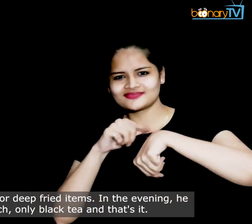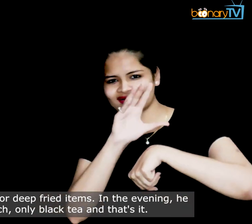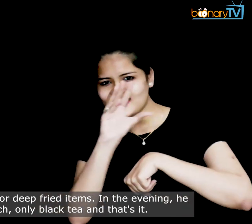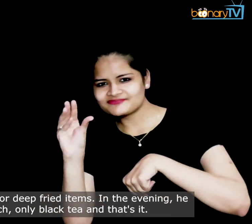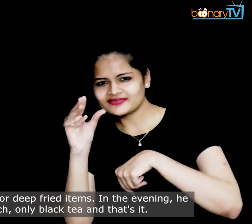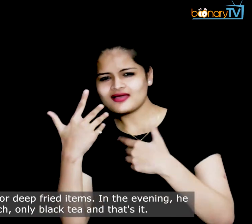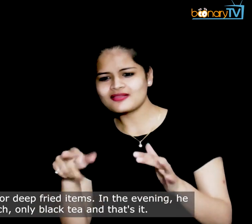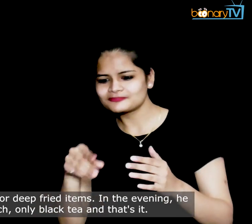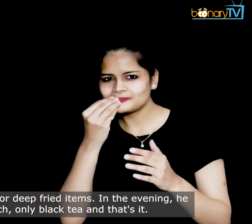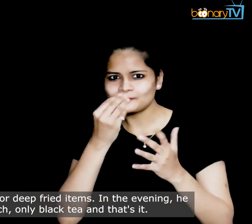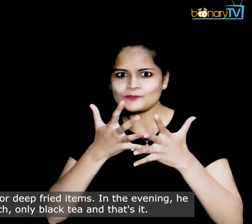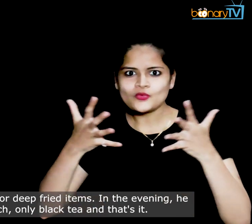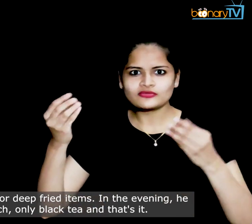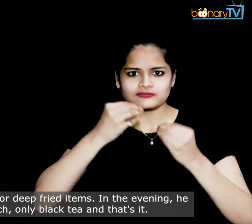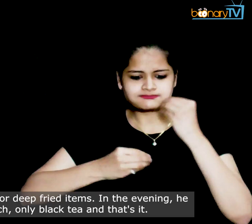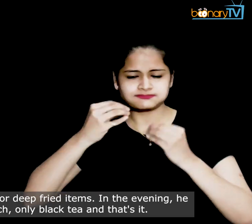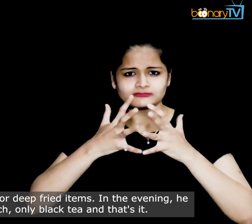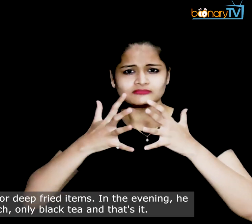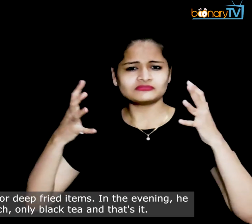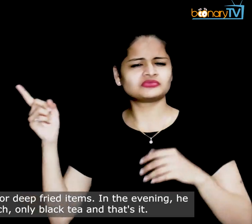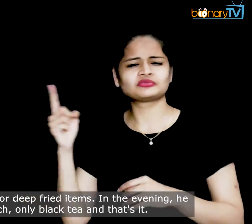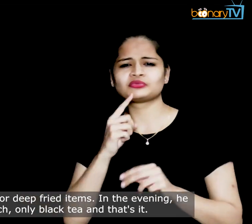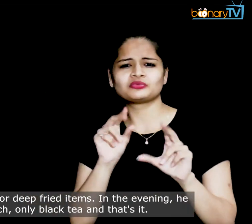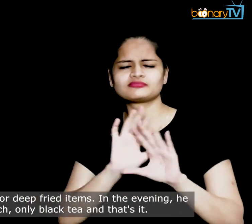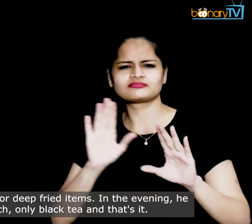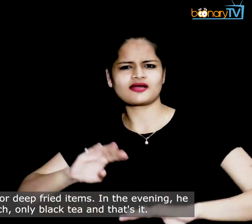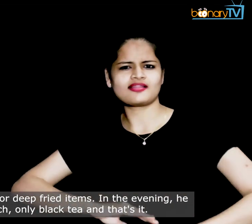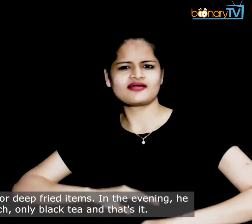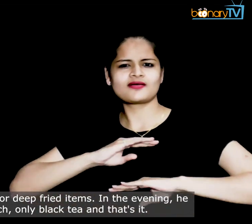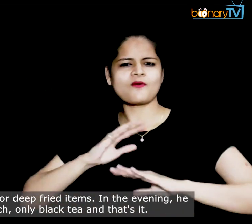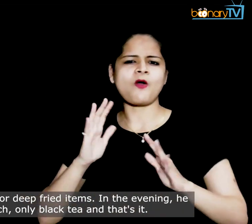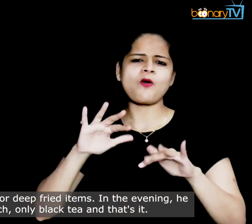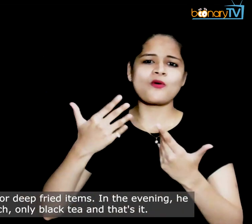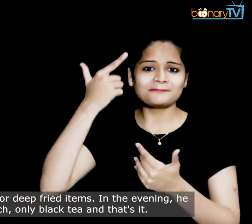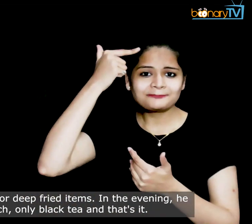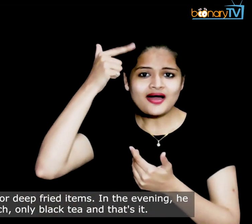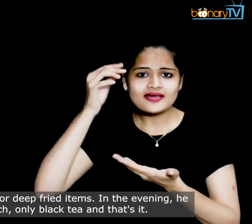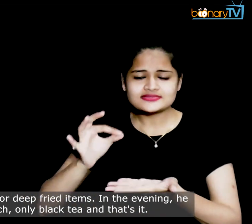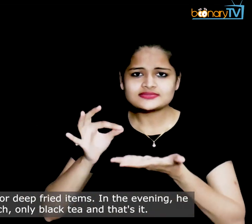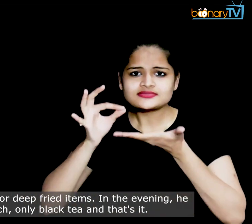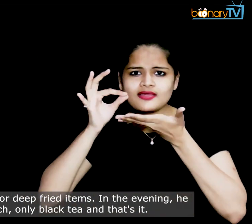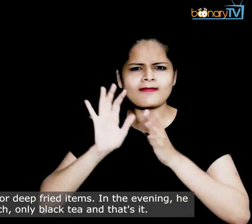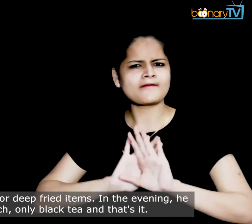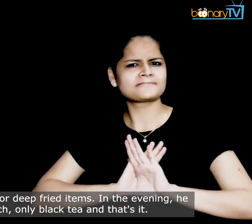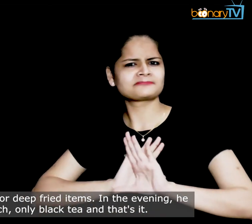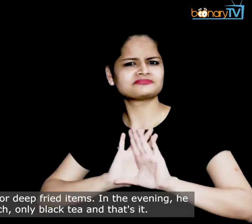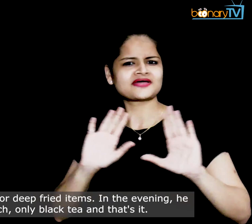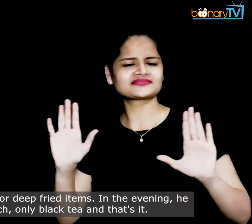in the evening he doesn't eat much only black tea and that's it